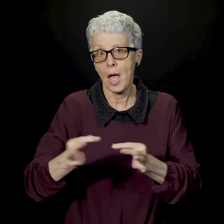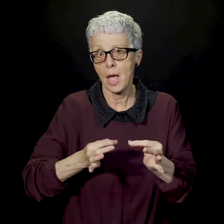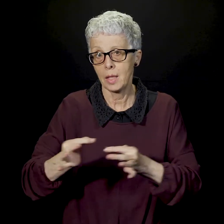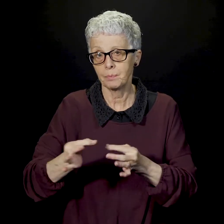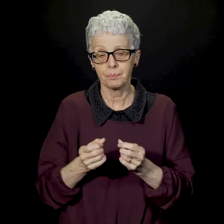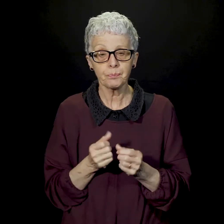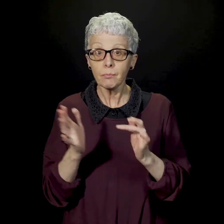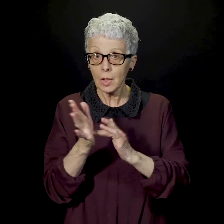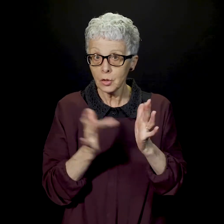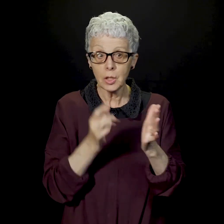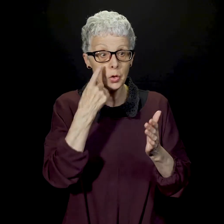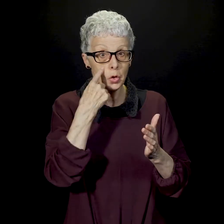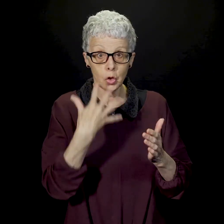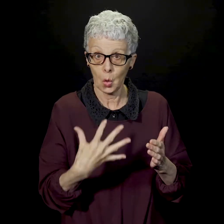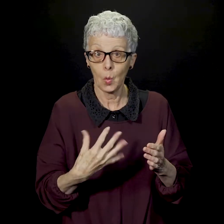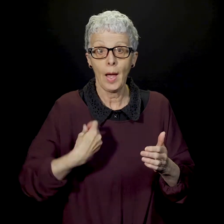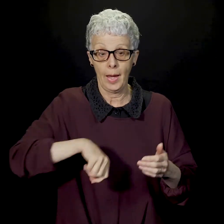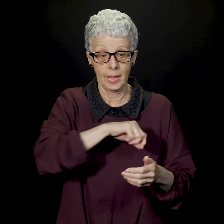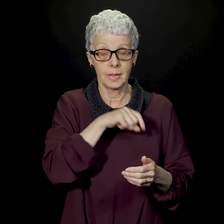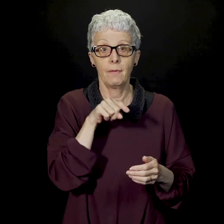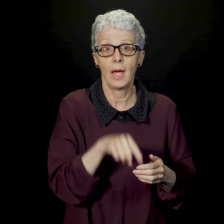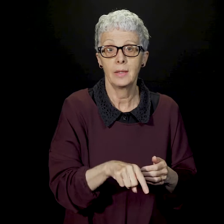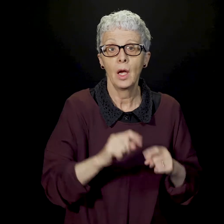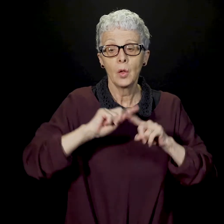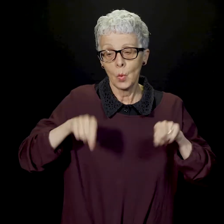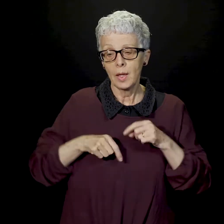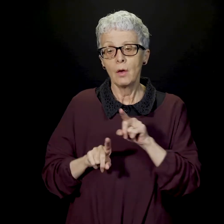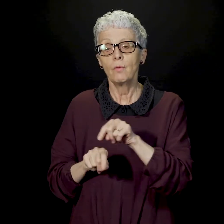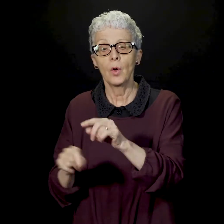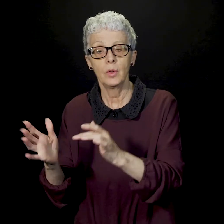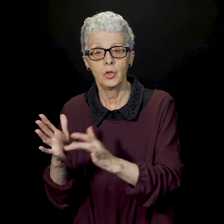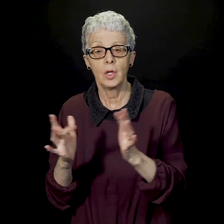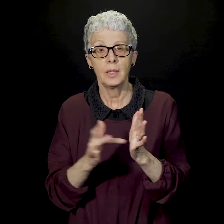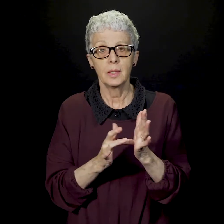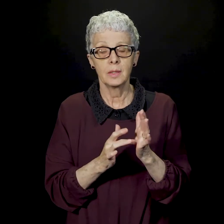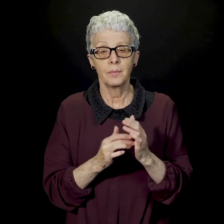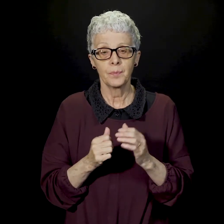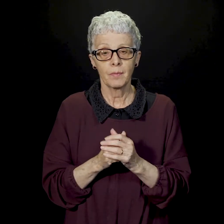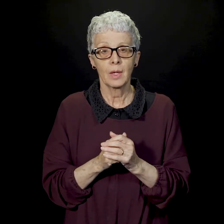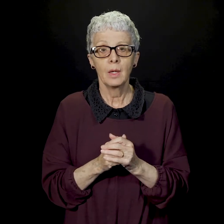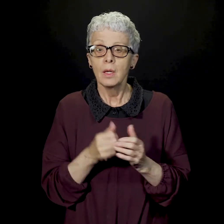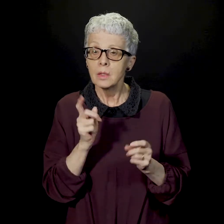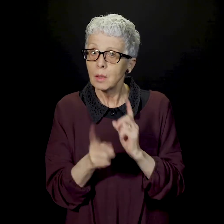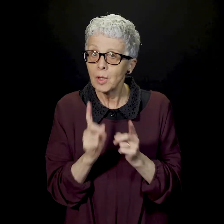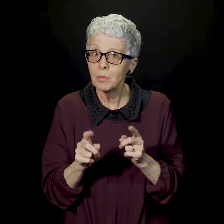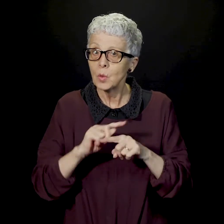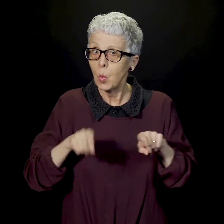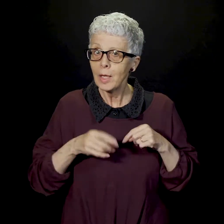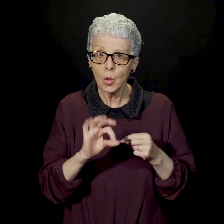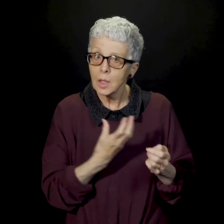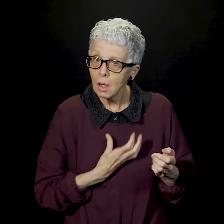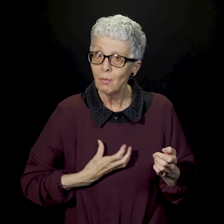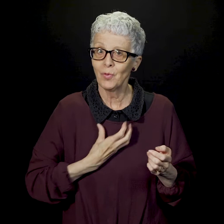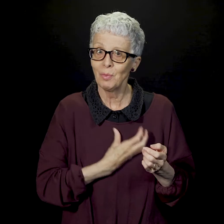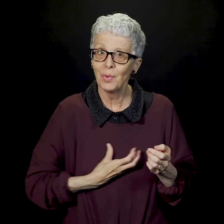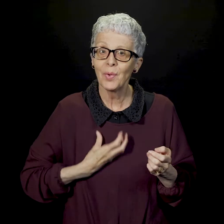Jesus, and we get to follow that. And as I said, sometimes it can mean embracing a level of discomfort. And today, we're going to